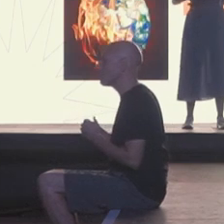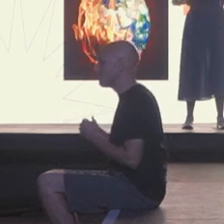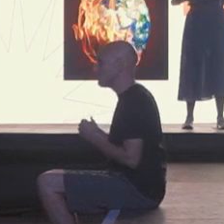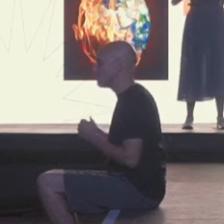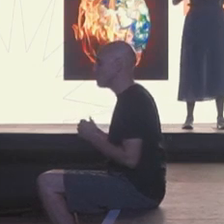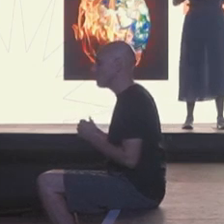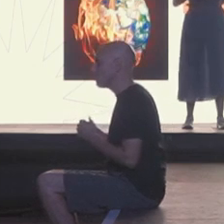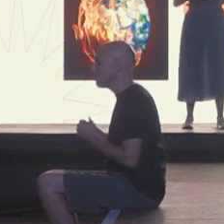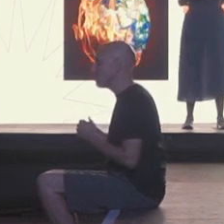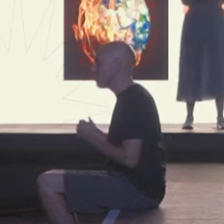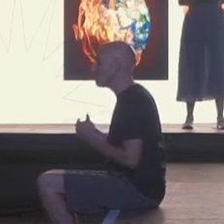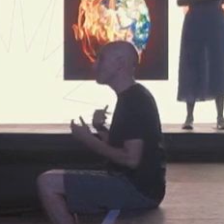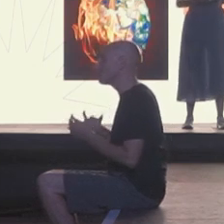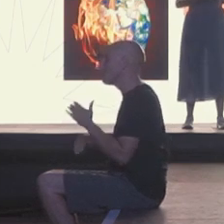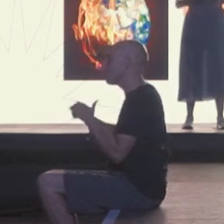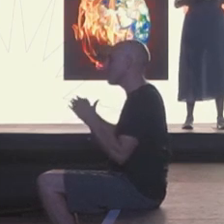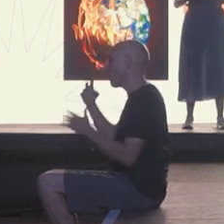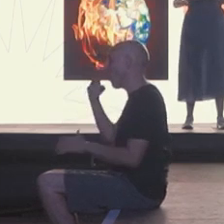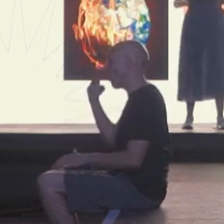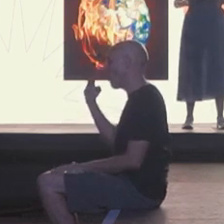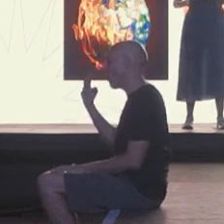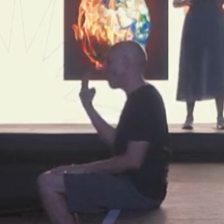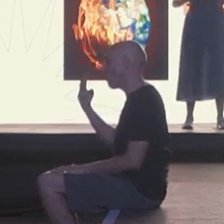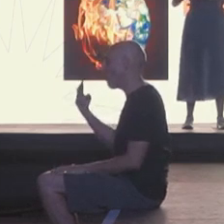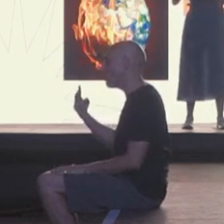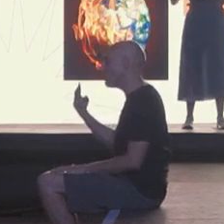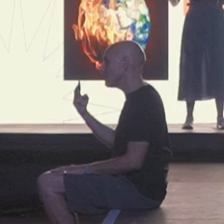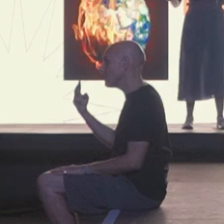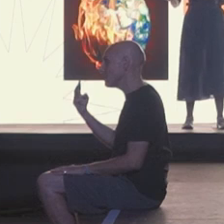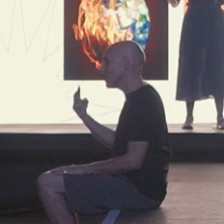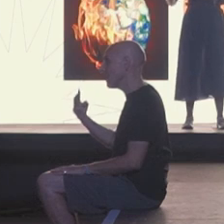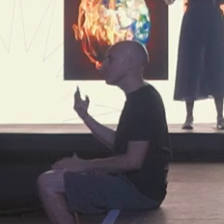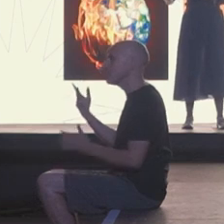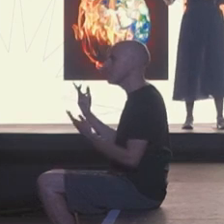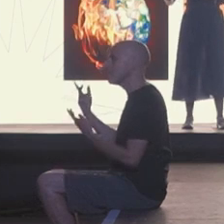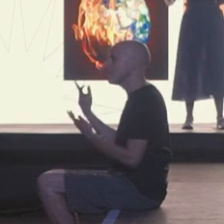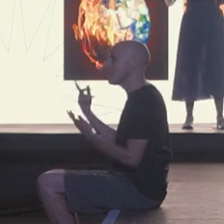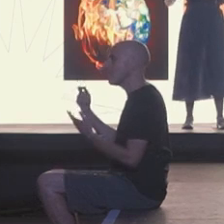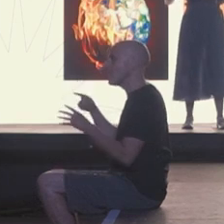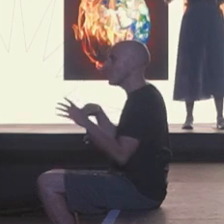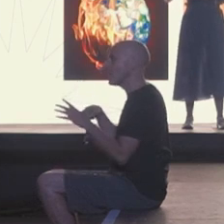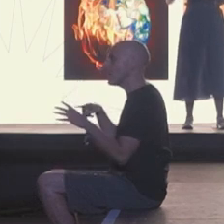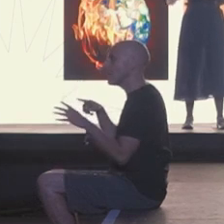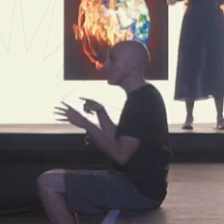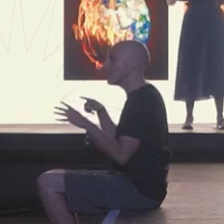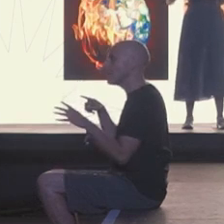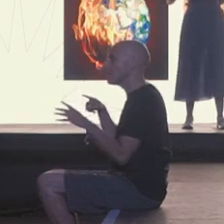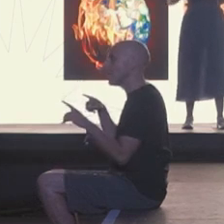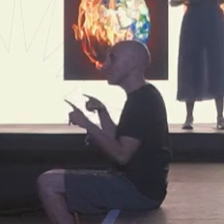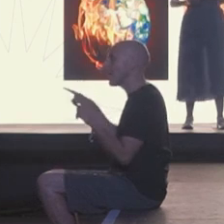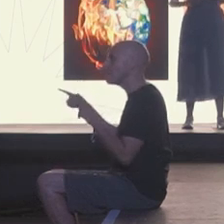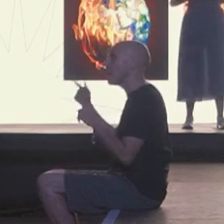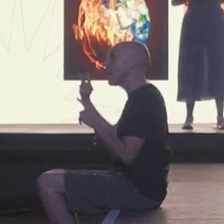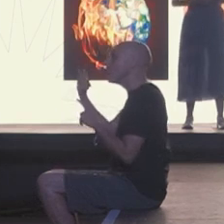went vegetarian when I was 13 and made that connection of where meat comes from, and then a few years later, when I understood how exploitative and how